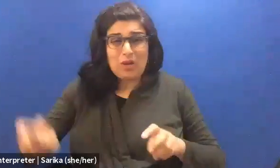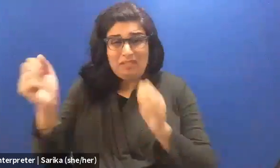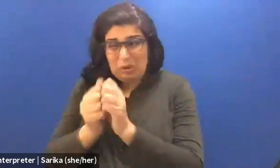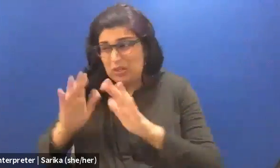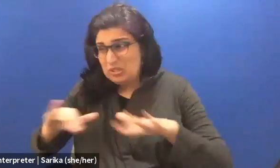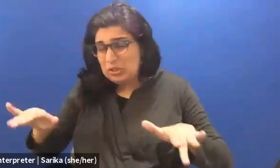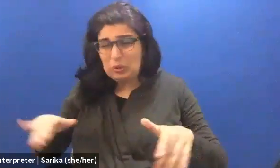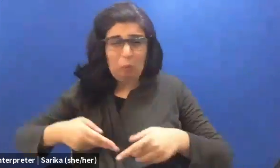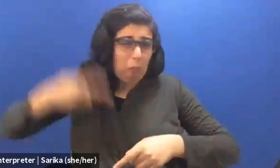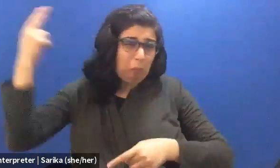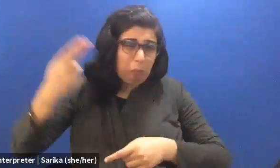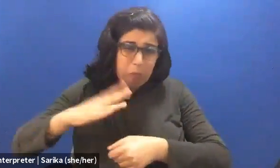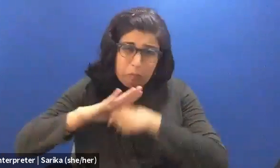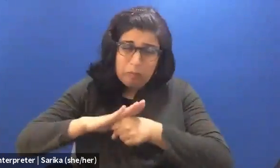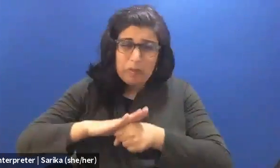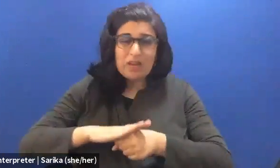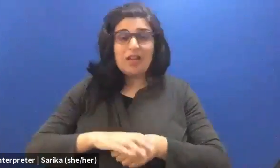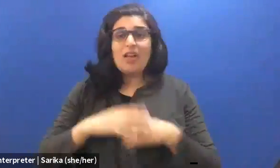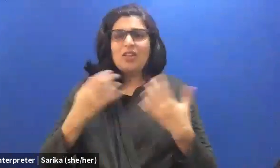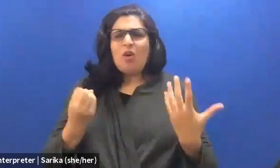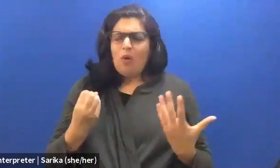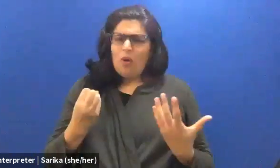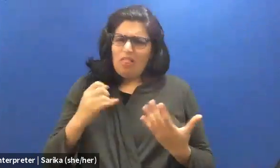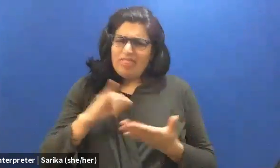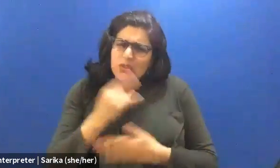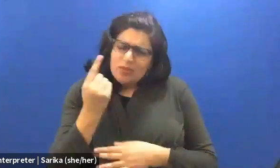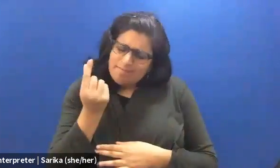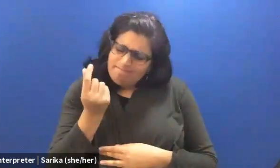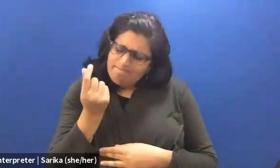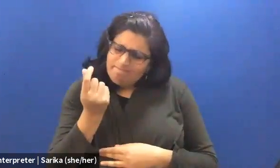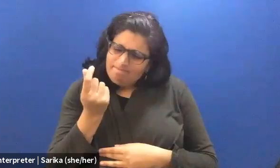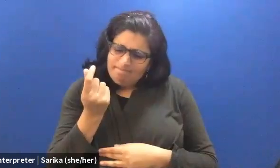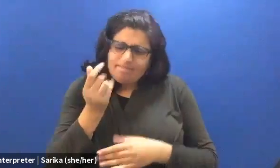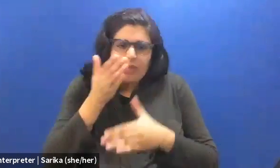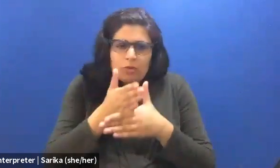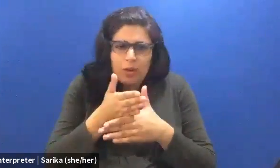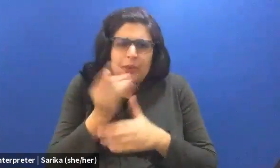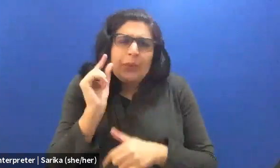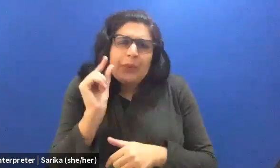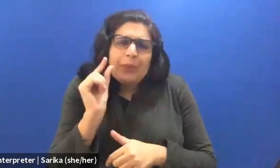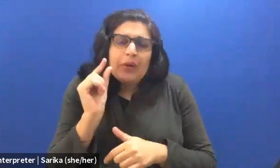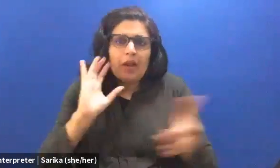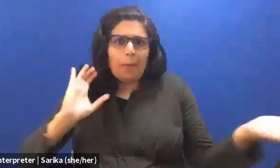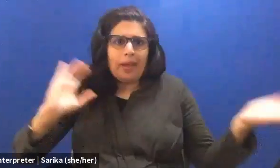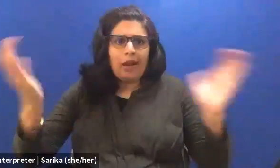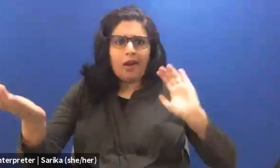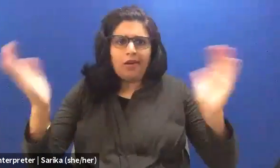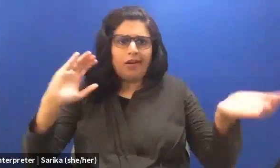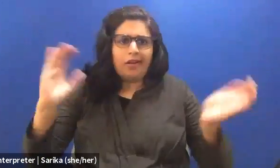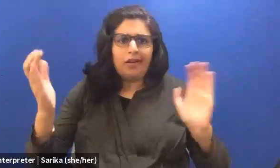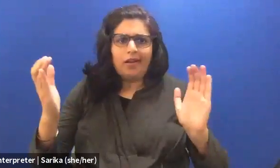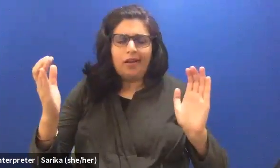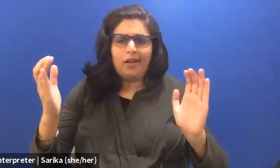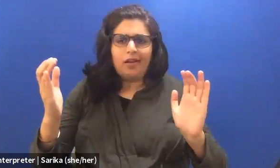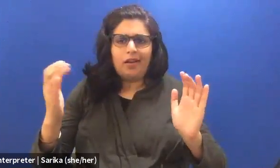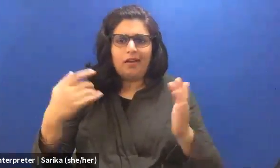with. So, I mean, that's a small interruption compared to when we